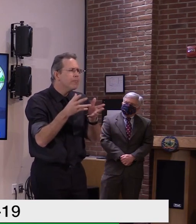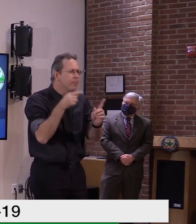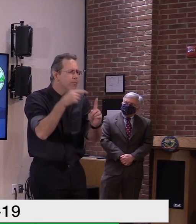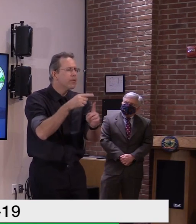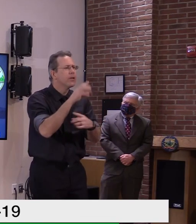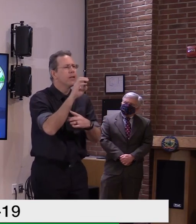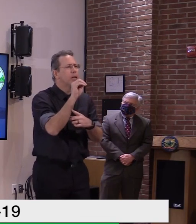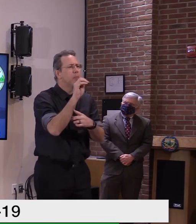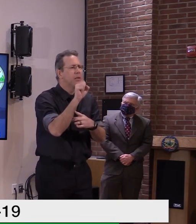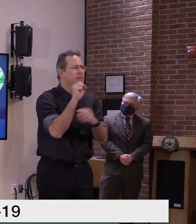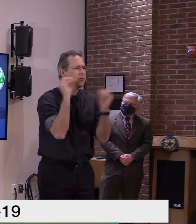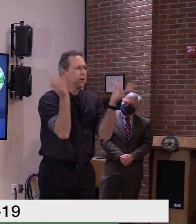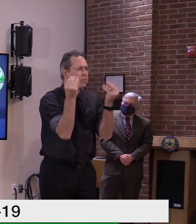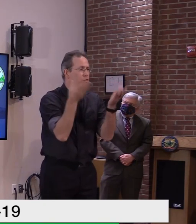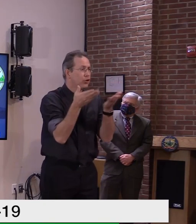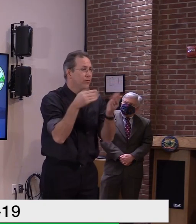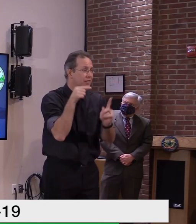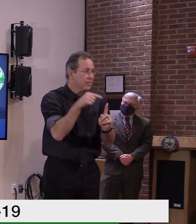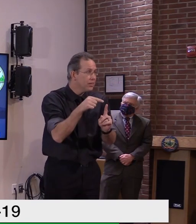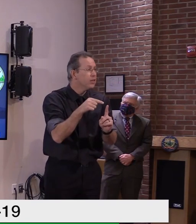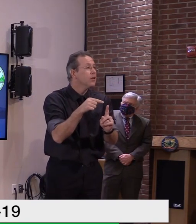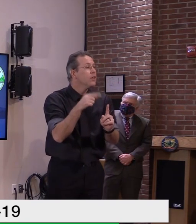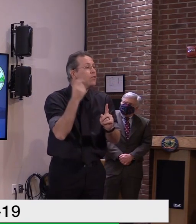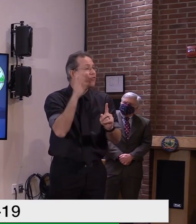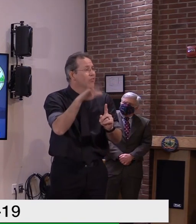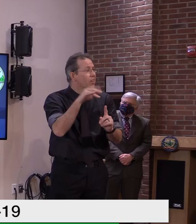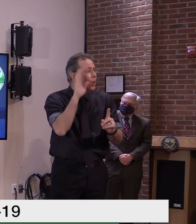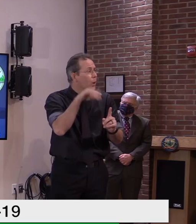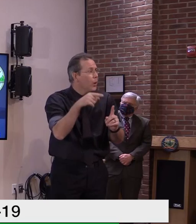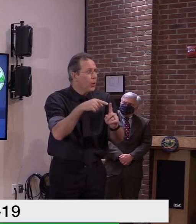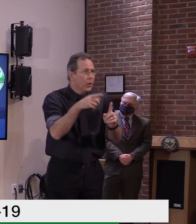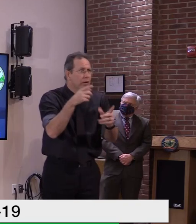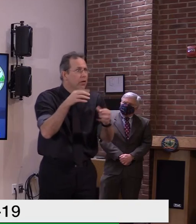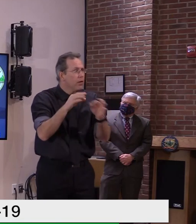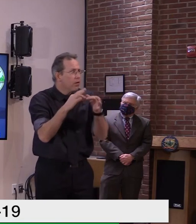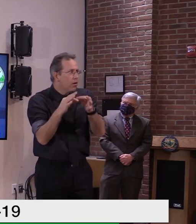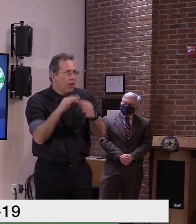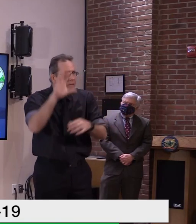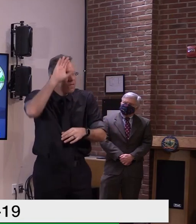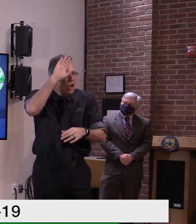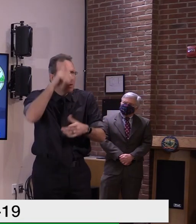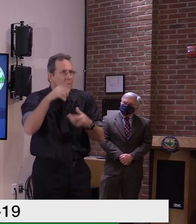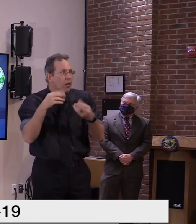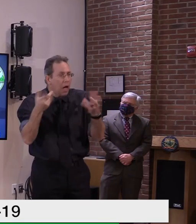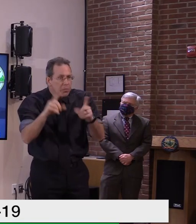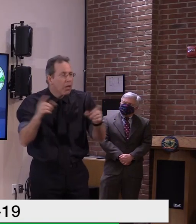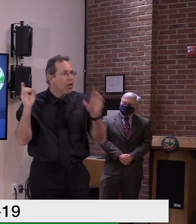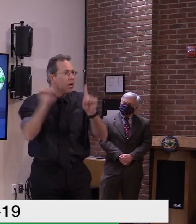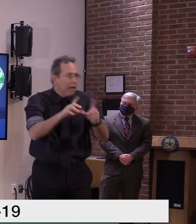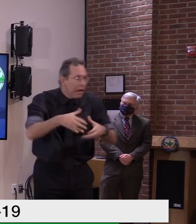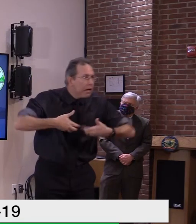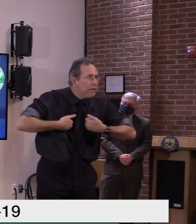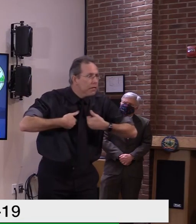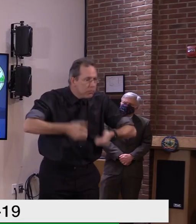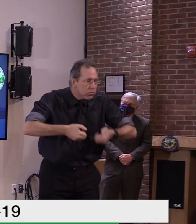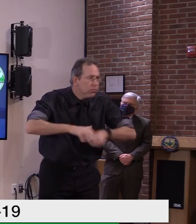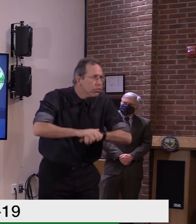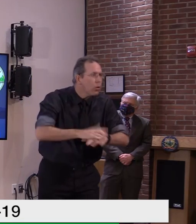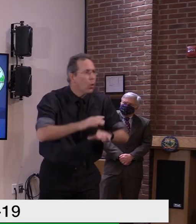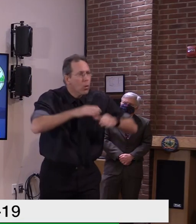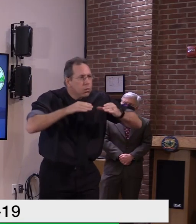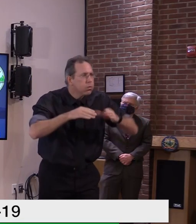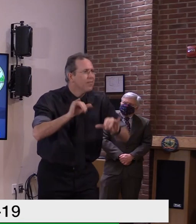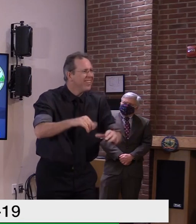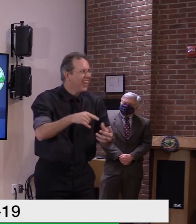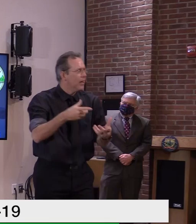an accident first and have to give emergency first aid and so forth. So we are going to get a little bit more descriptive